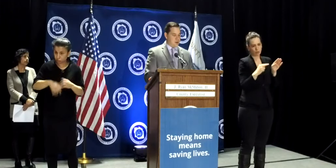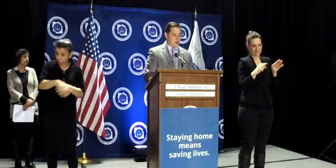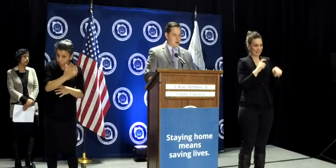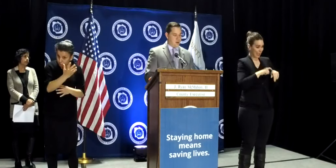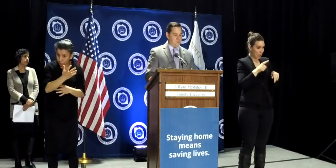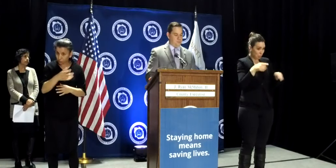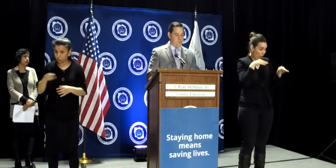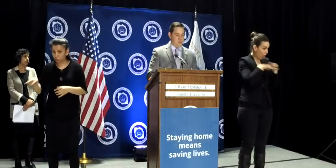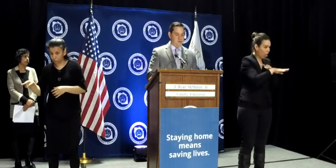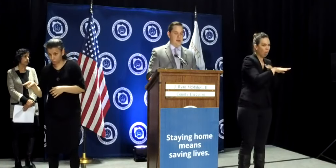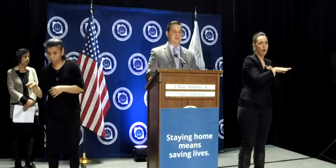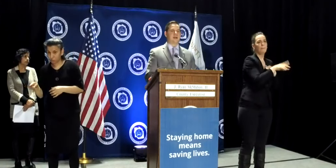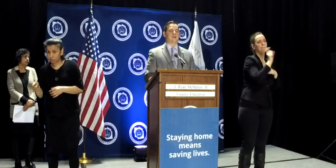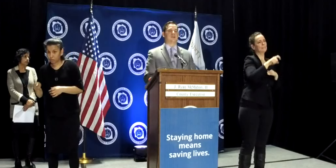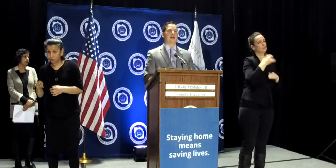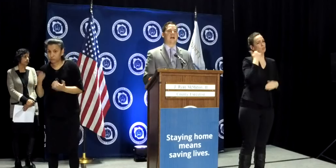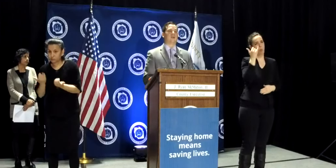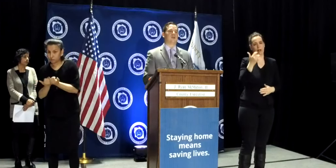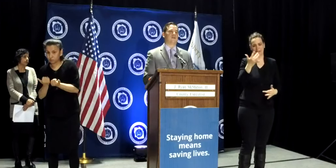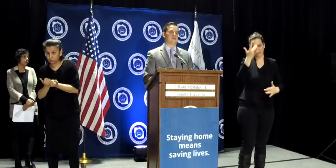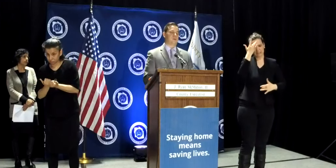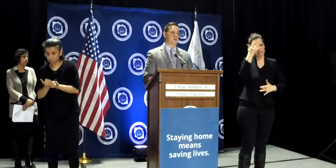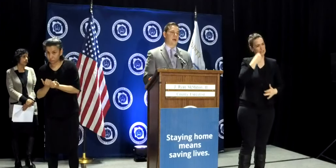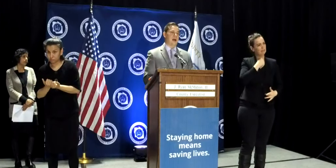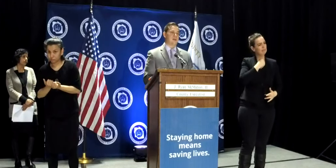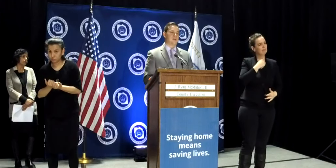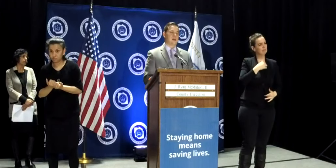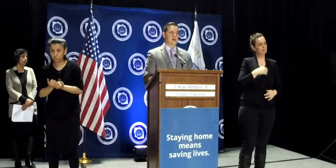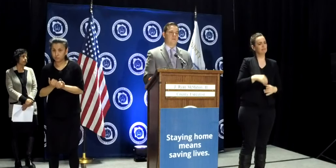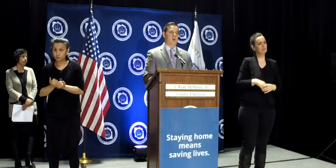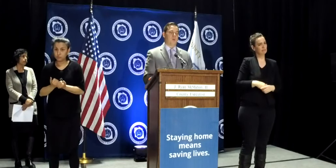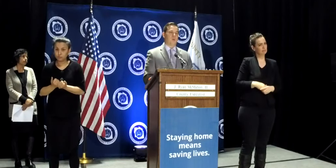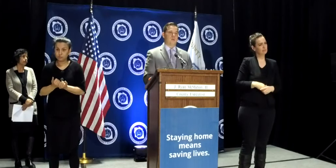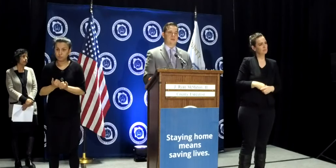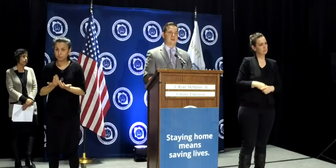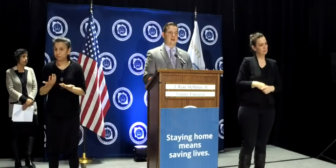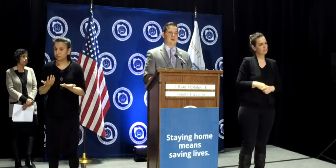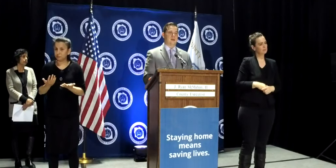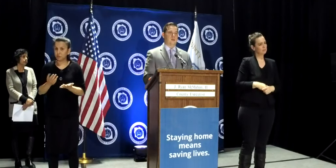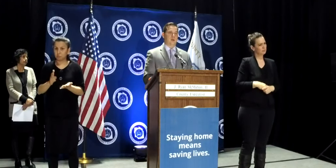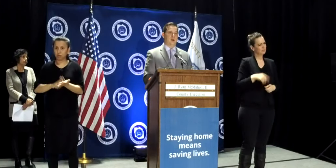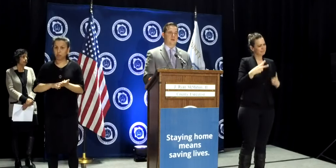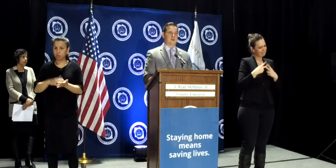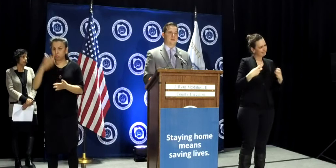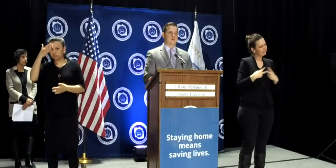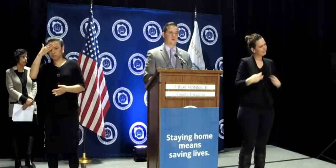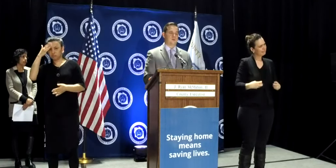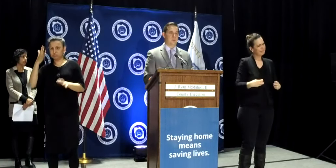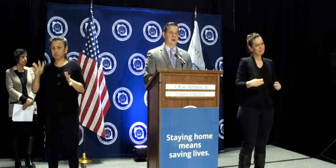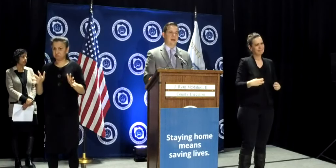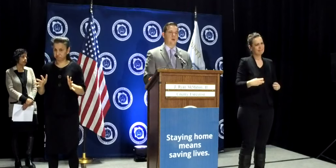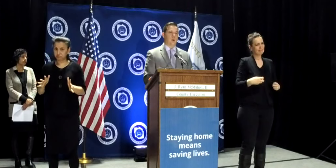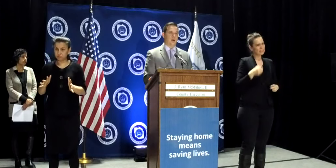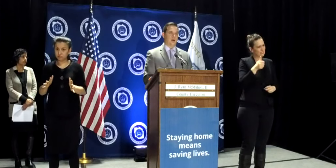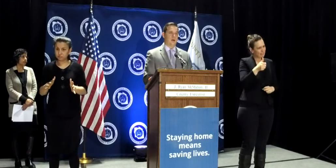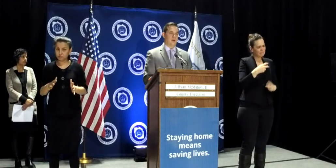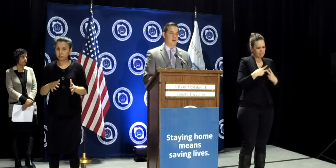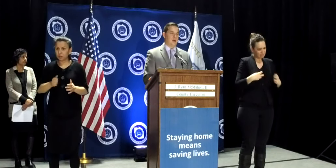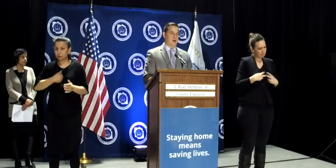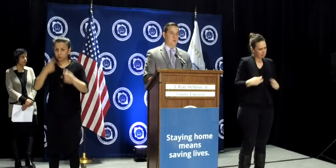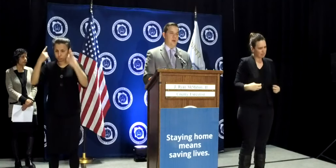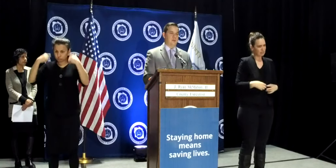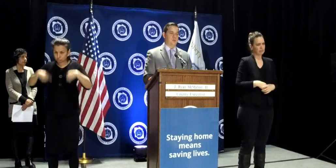times, please contact your doctor if symptoms arise. But what we've been saying, regardless, if you've been